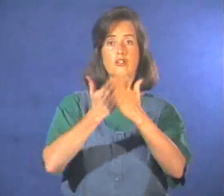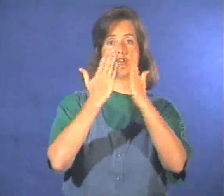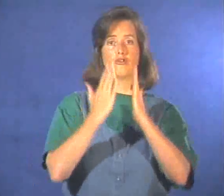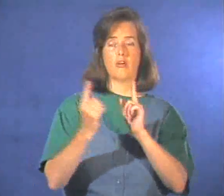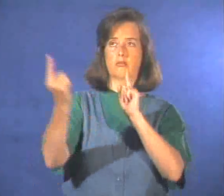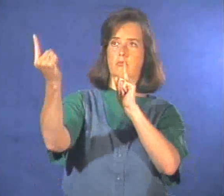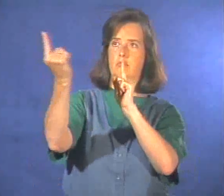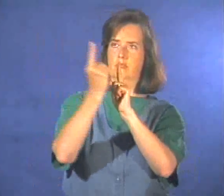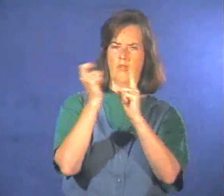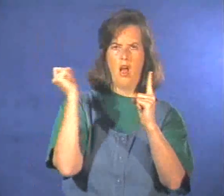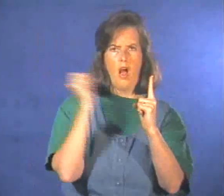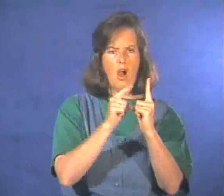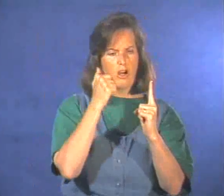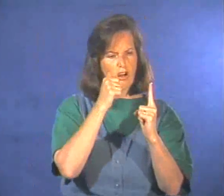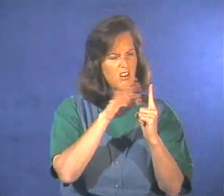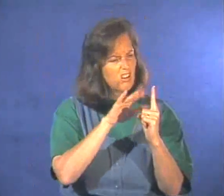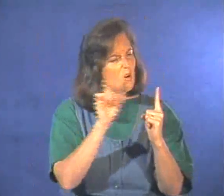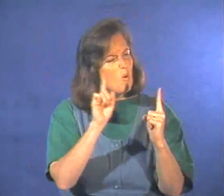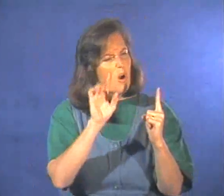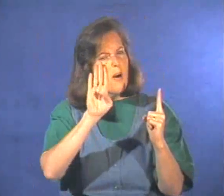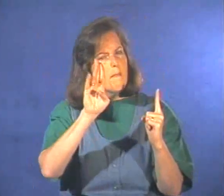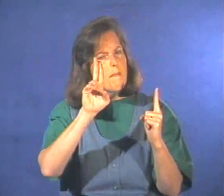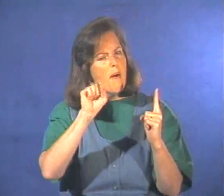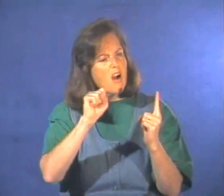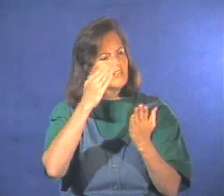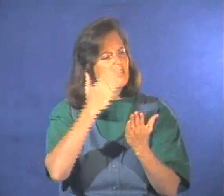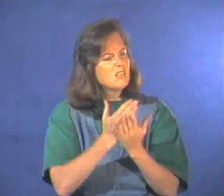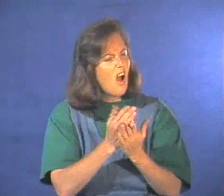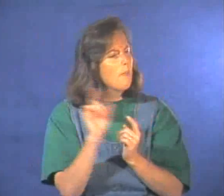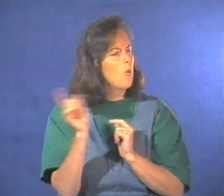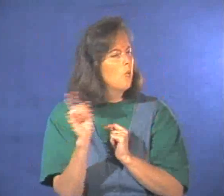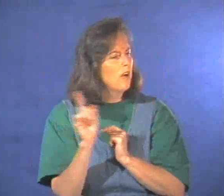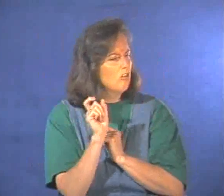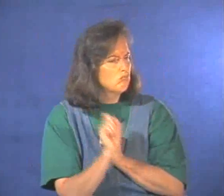A stranger stops her and asks where is the bug.